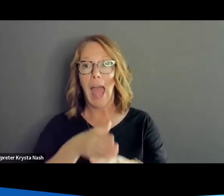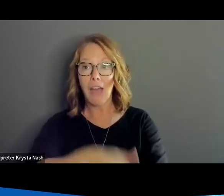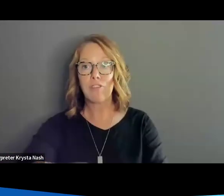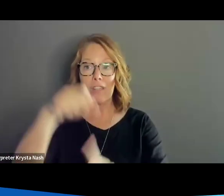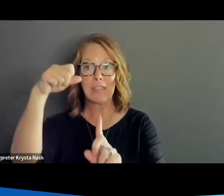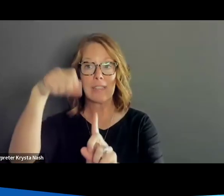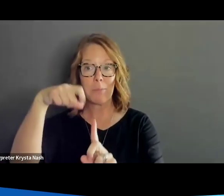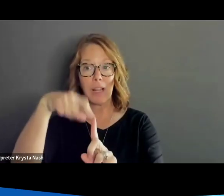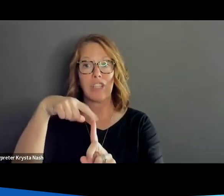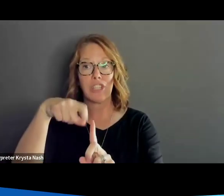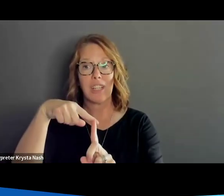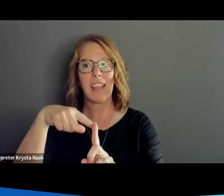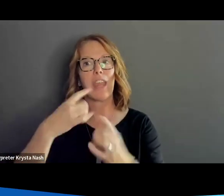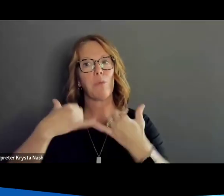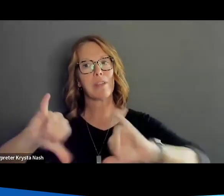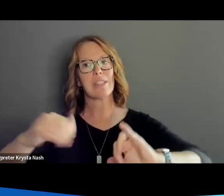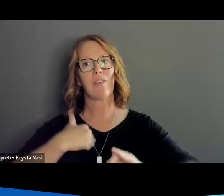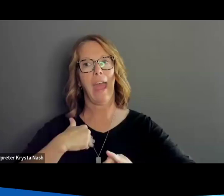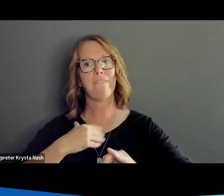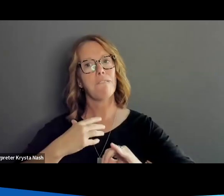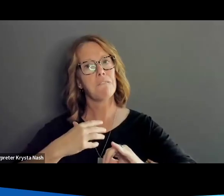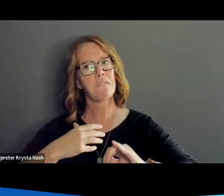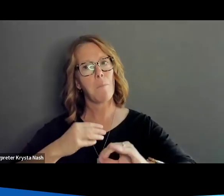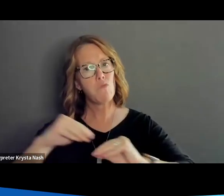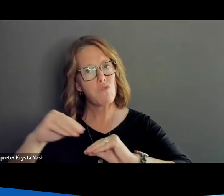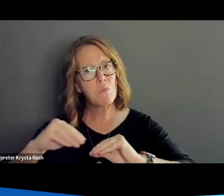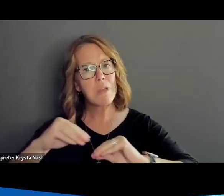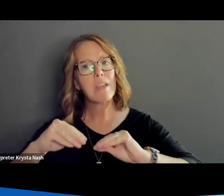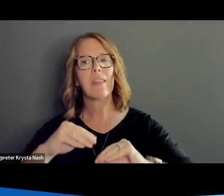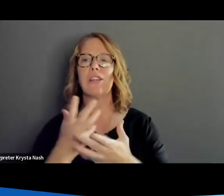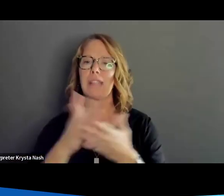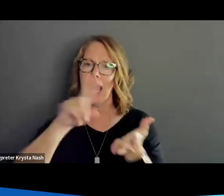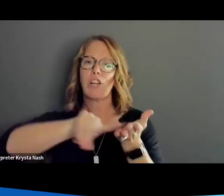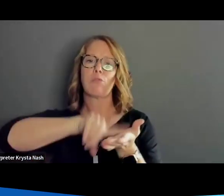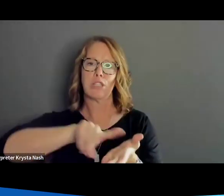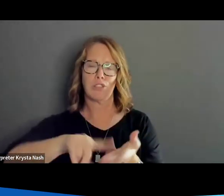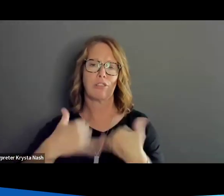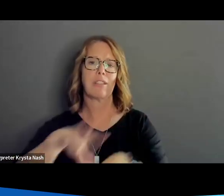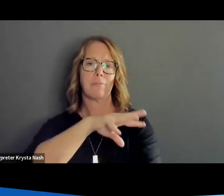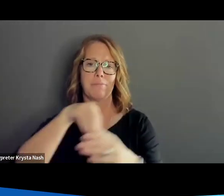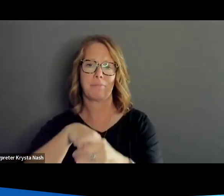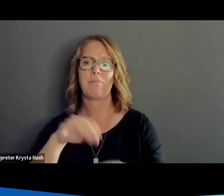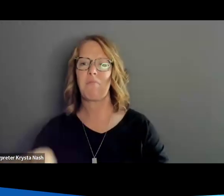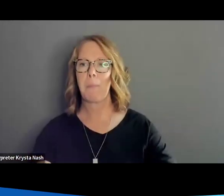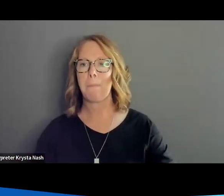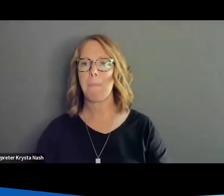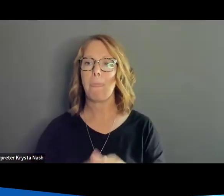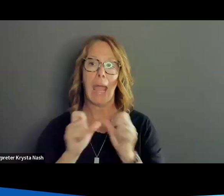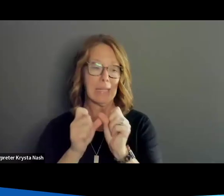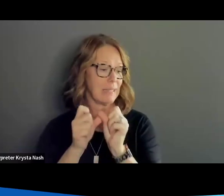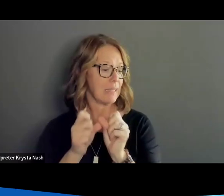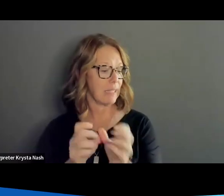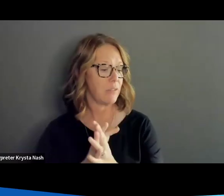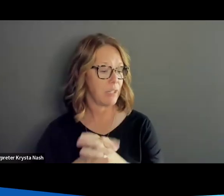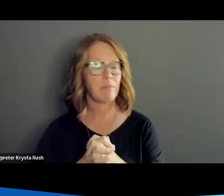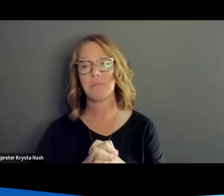been turned off, they will still have some carryover. So there's a lot of research that is going on and is continuing to go on.